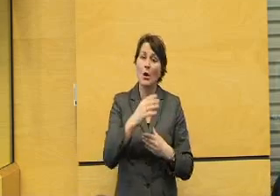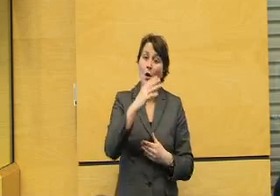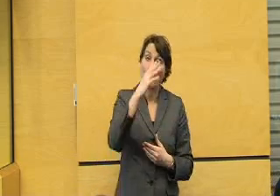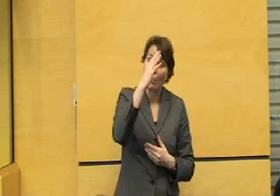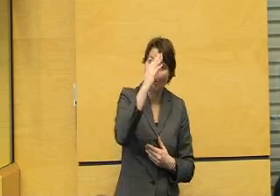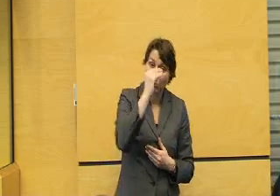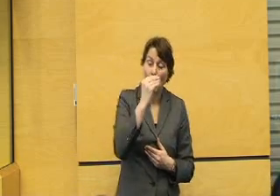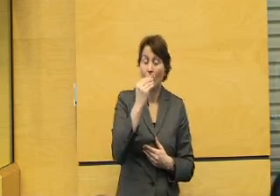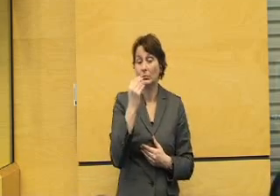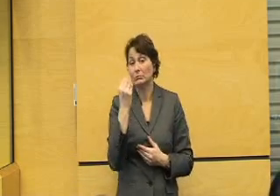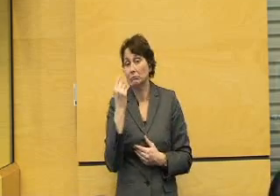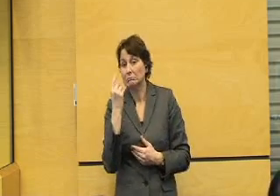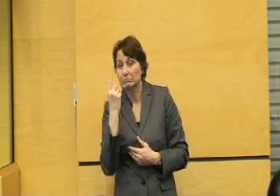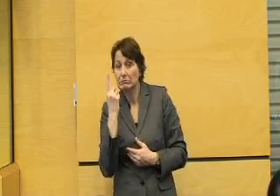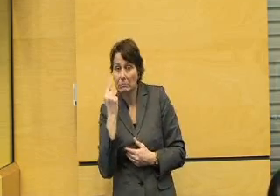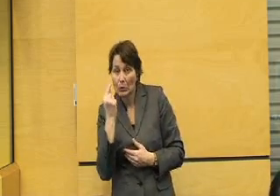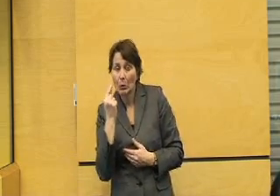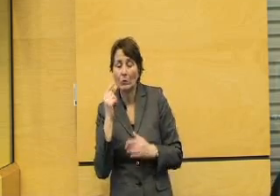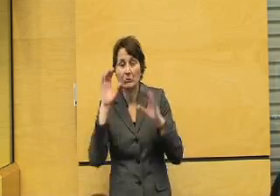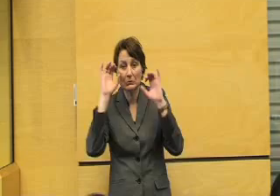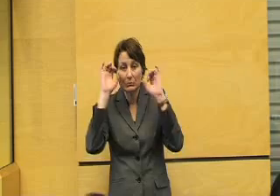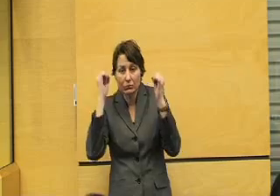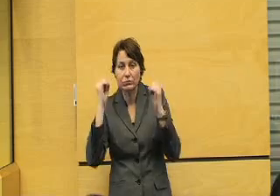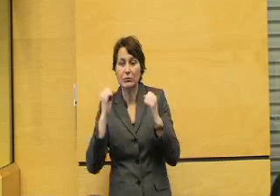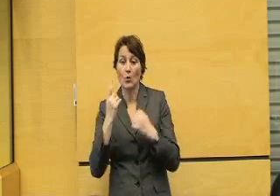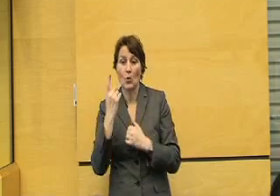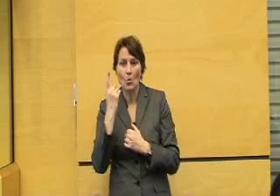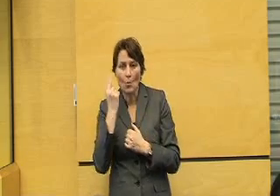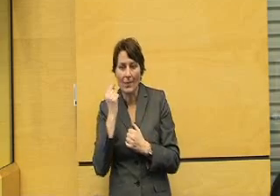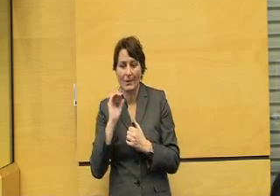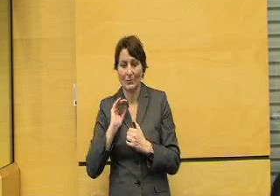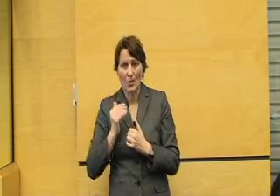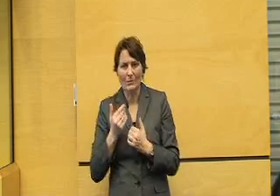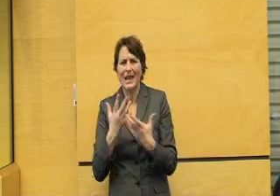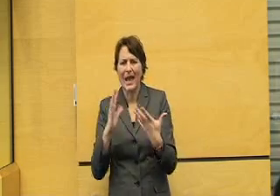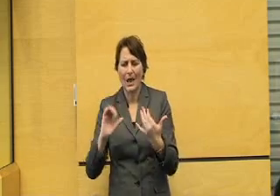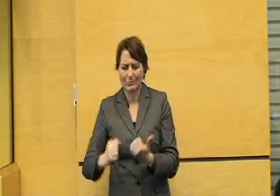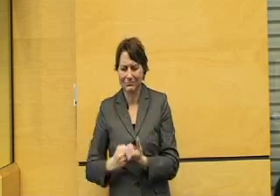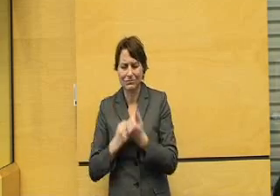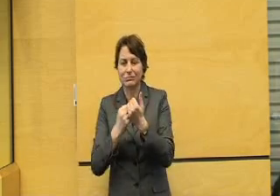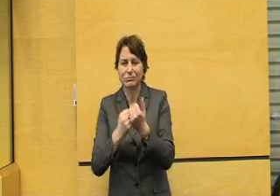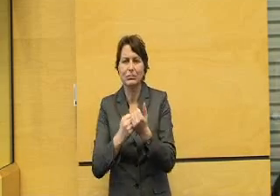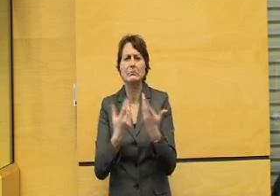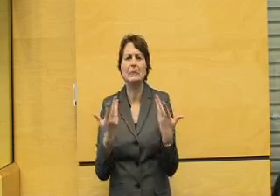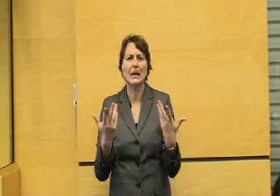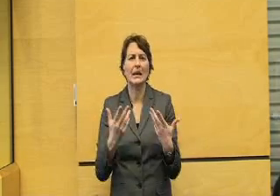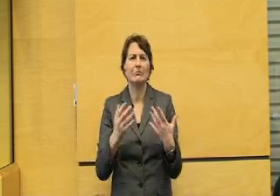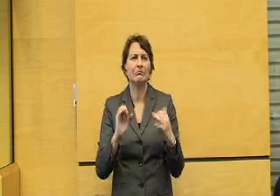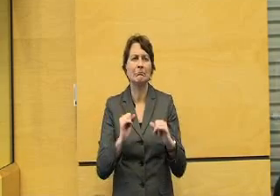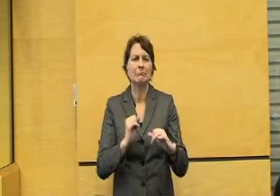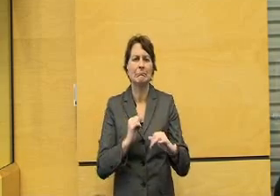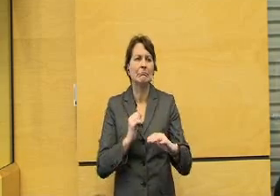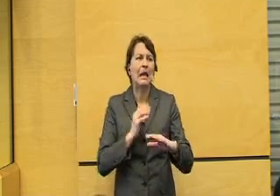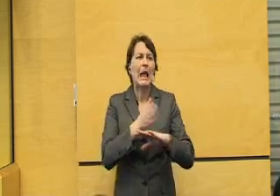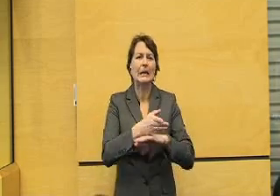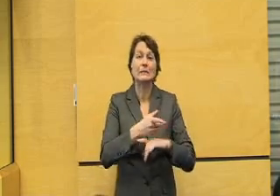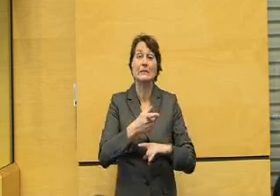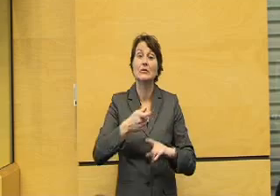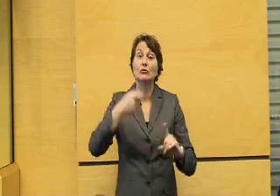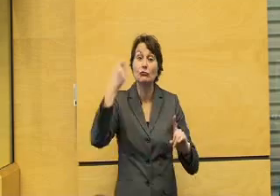women with disabilities assisted in terms of access to justice as